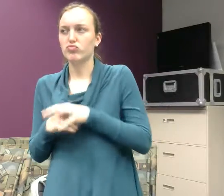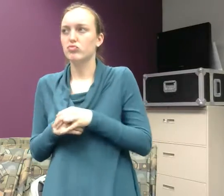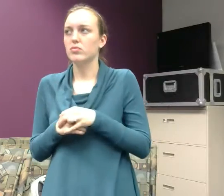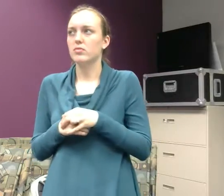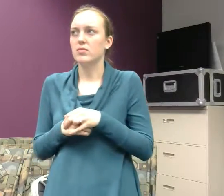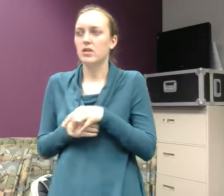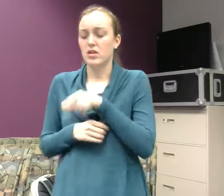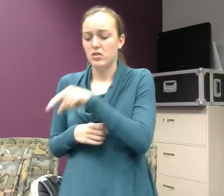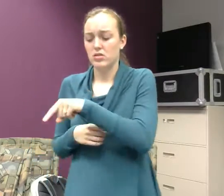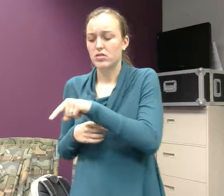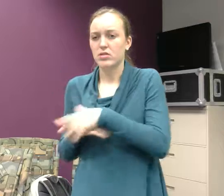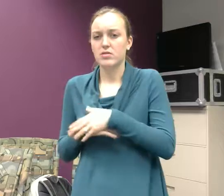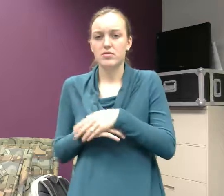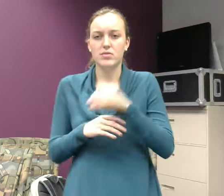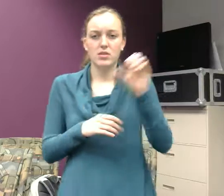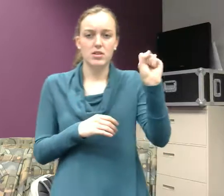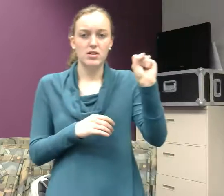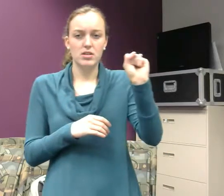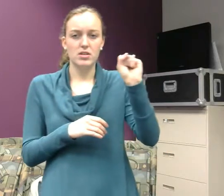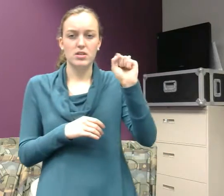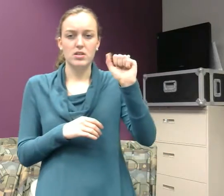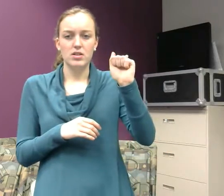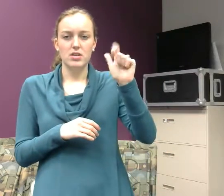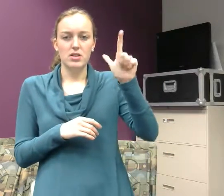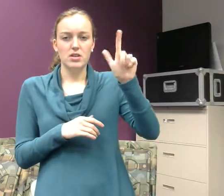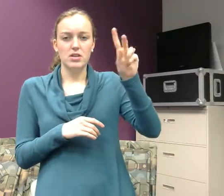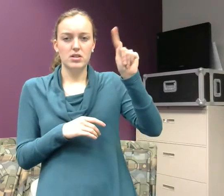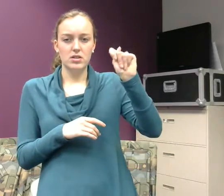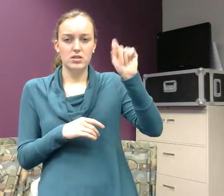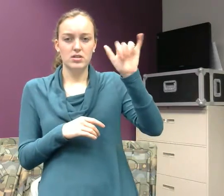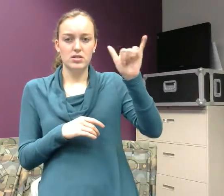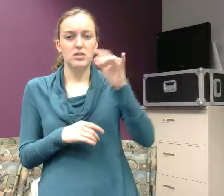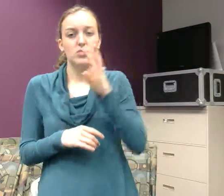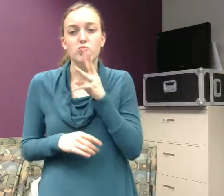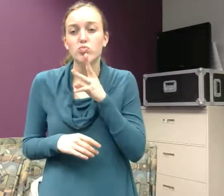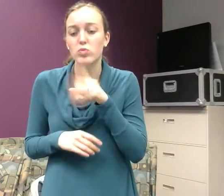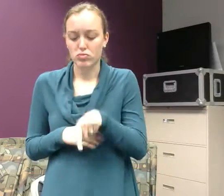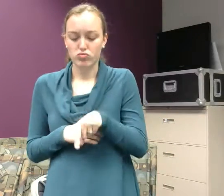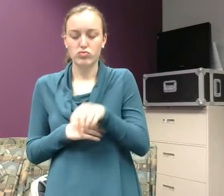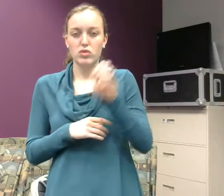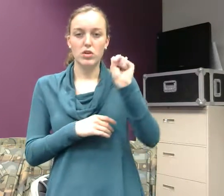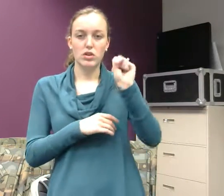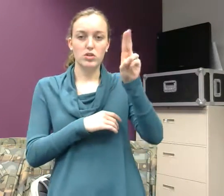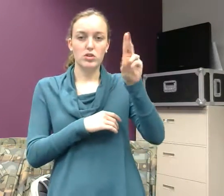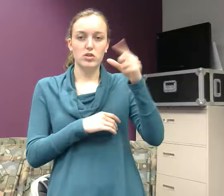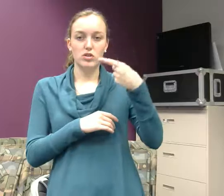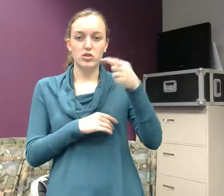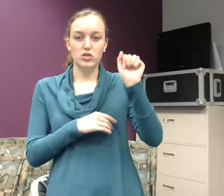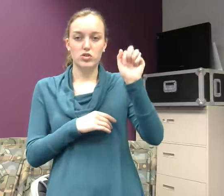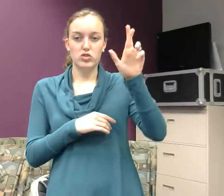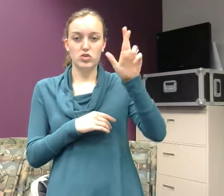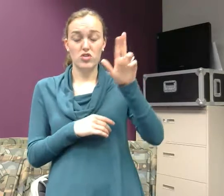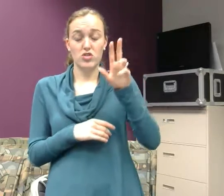be salty water, sugary water, vinegar, I know you're going to love that one,